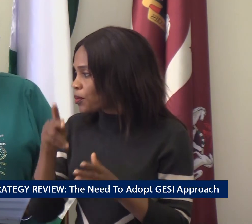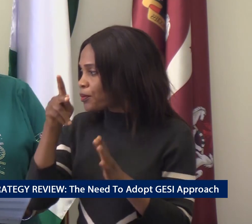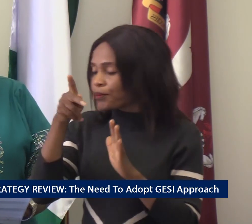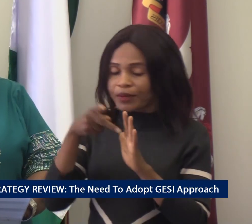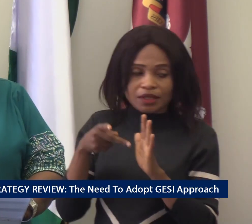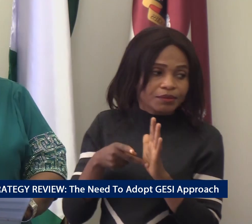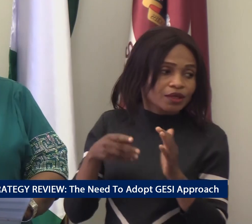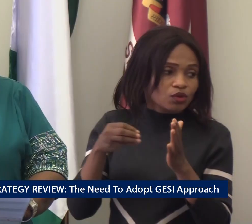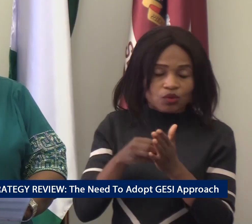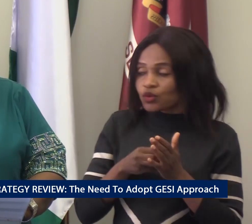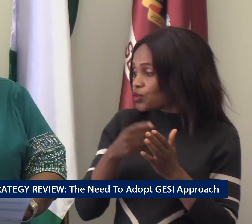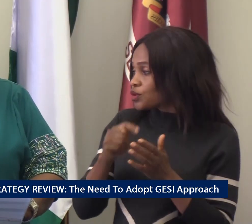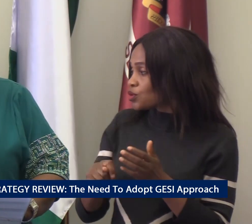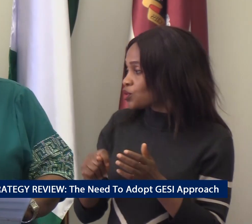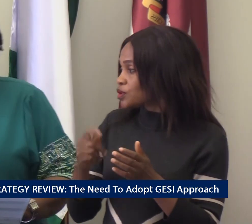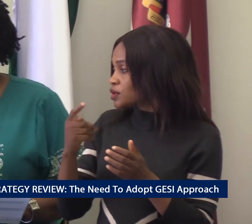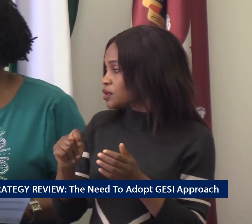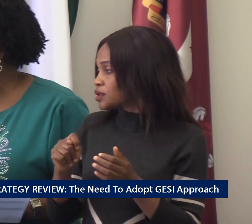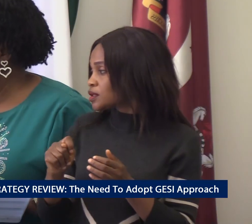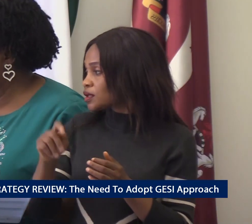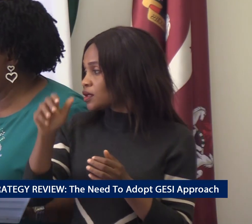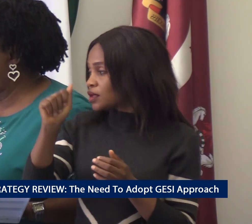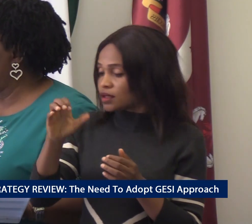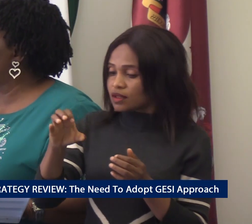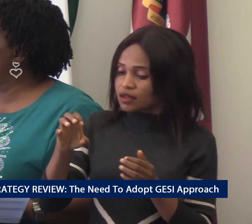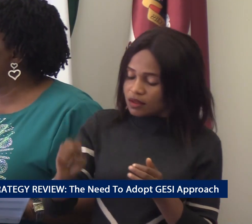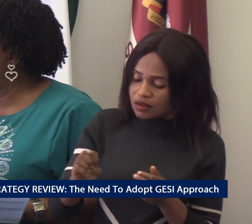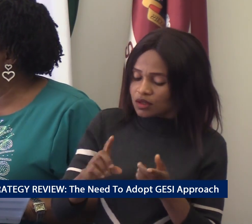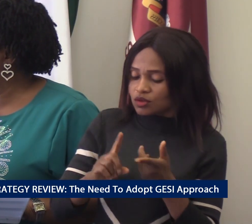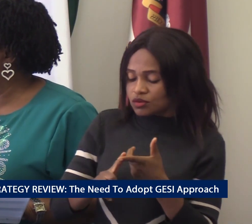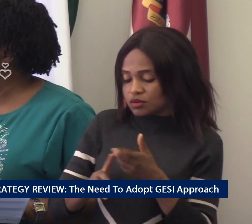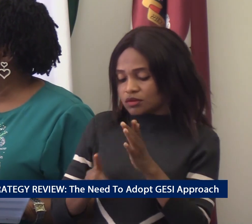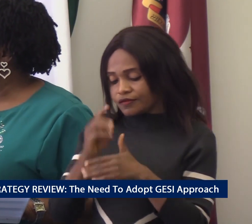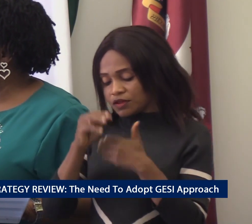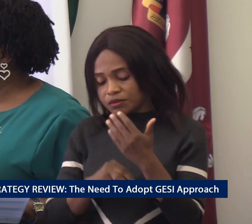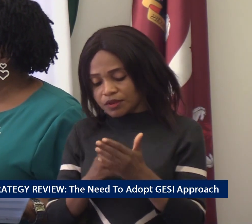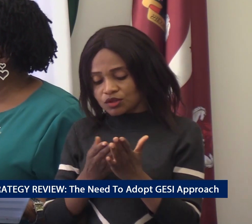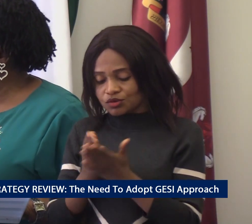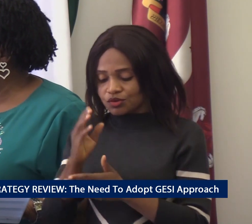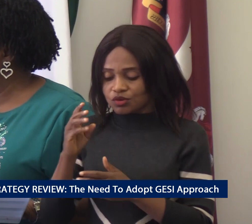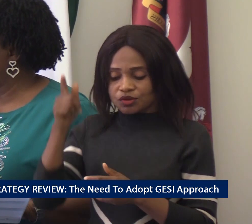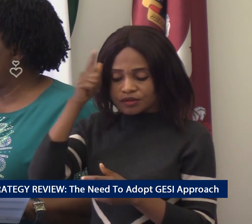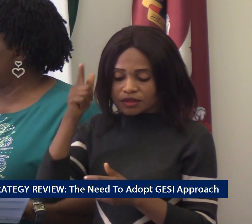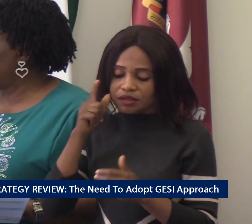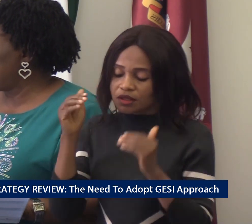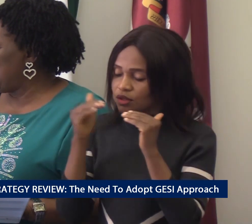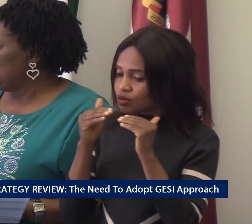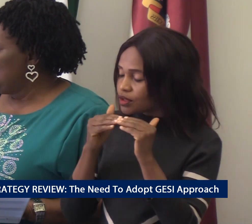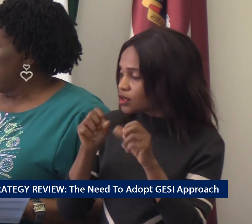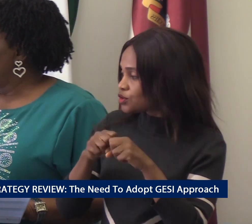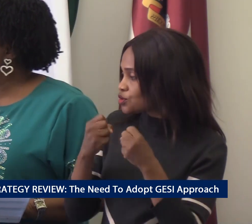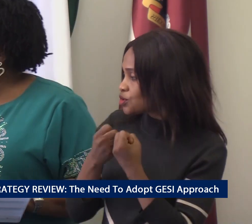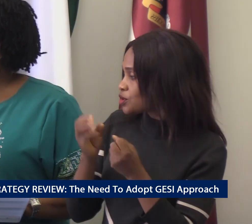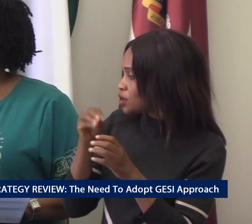ace to development. Parliament holds the ace to development through gender equity and social inclusion. Now we're saying